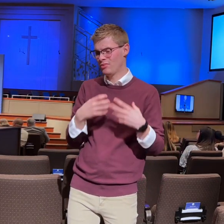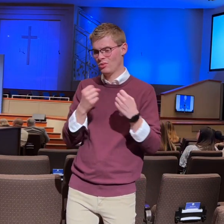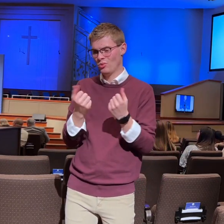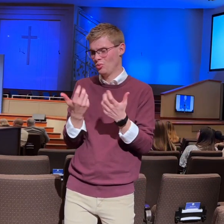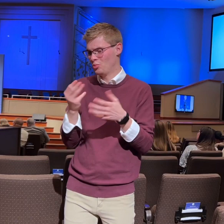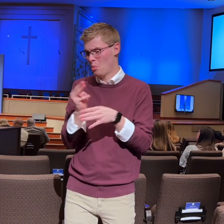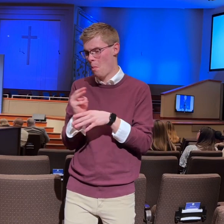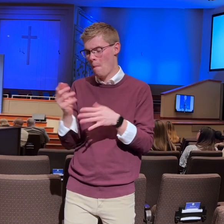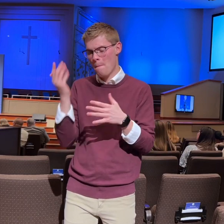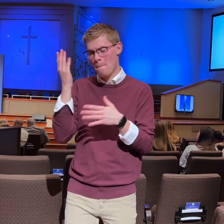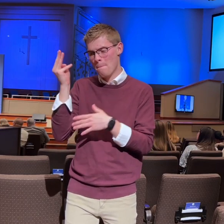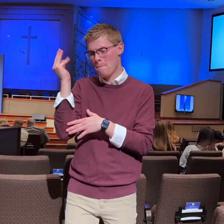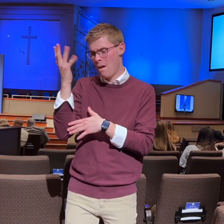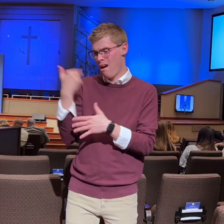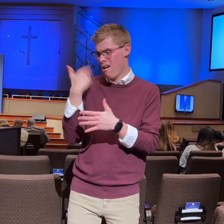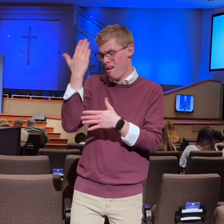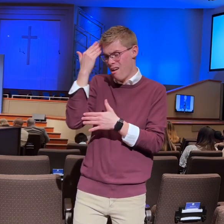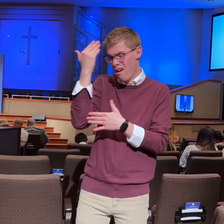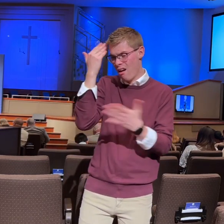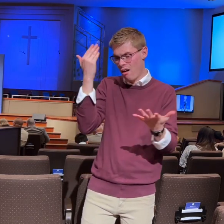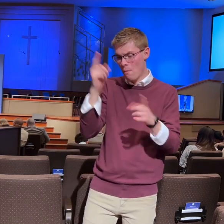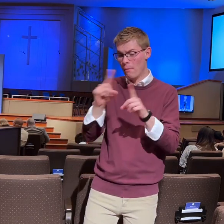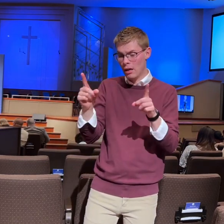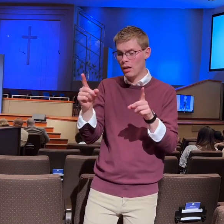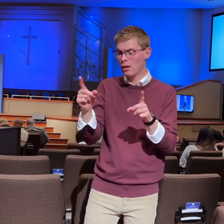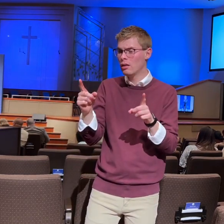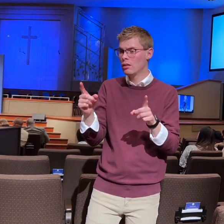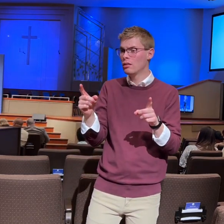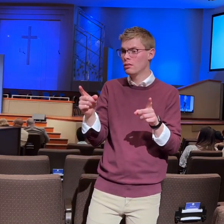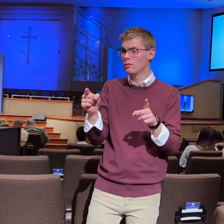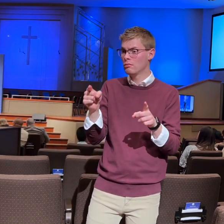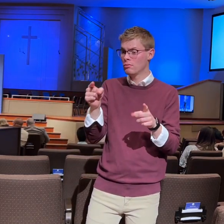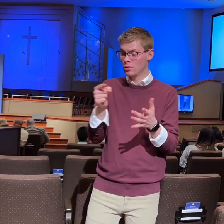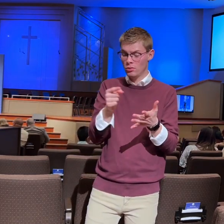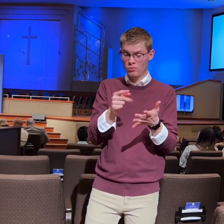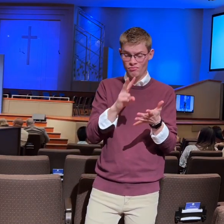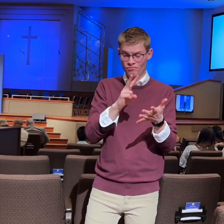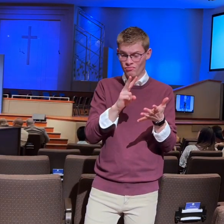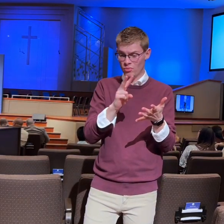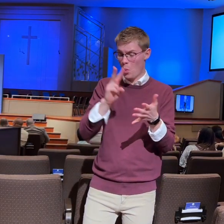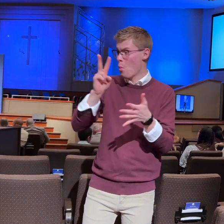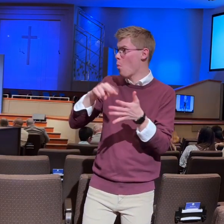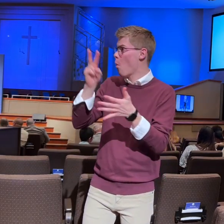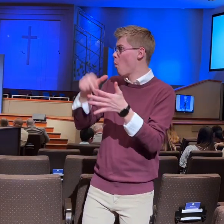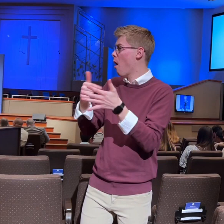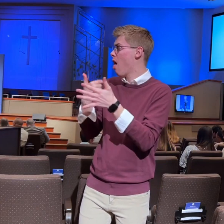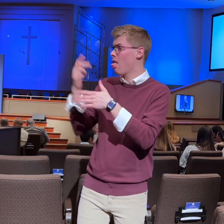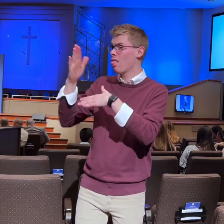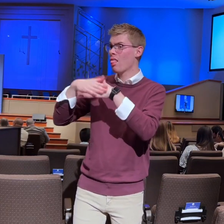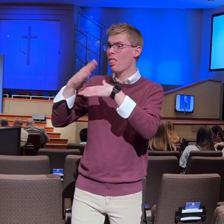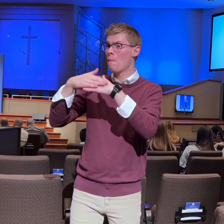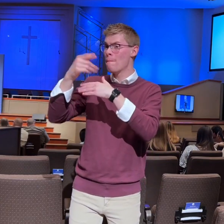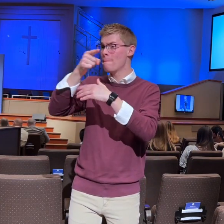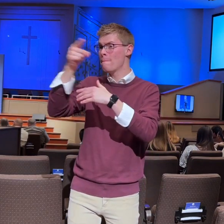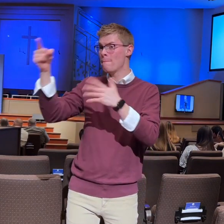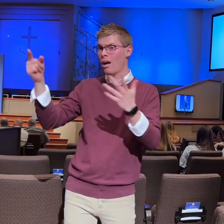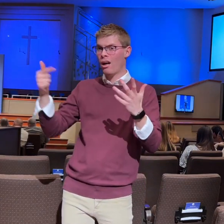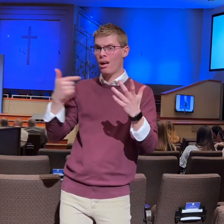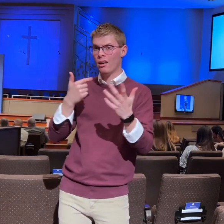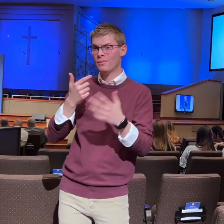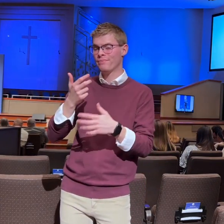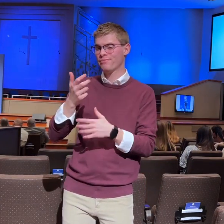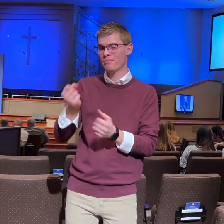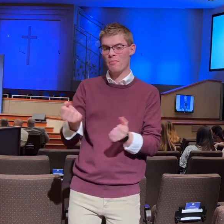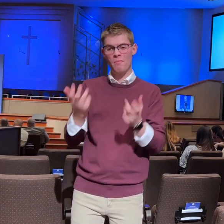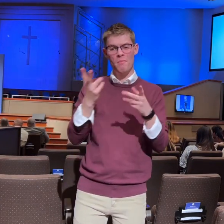that message because you're going to be hearing, look it, you can read this book, you can see the footnotes in it but you're going to be hearing more and more of people who